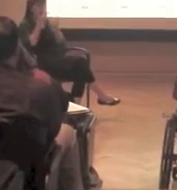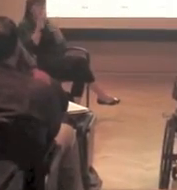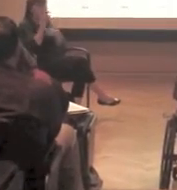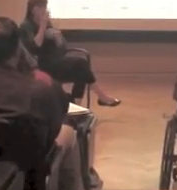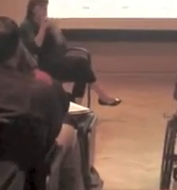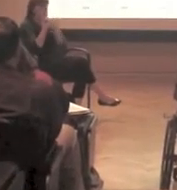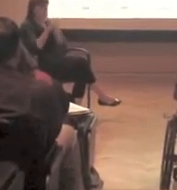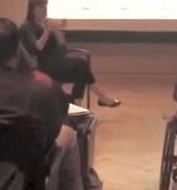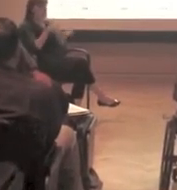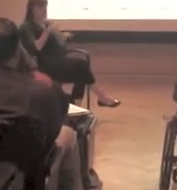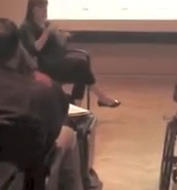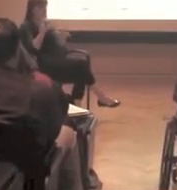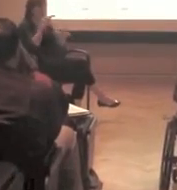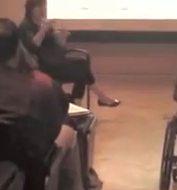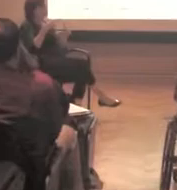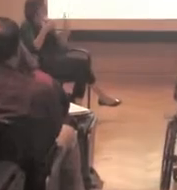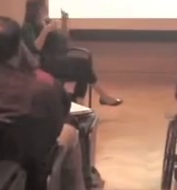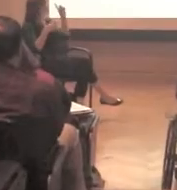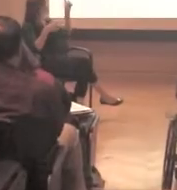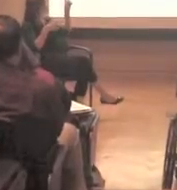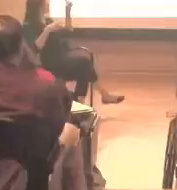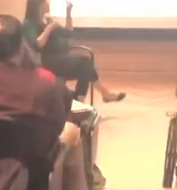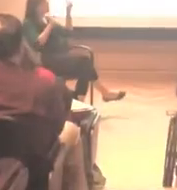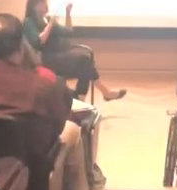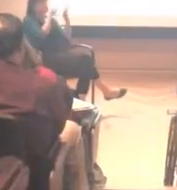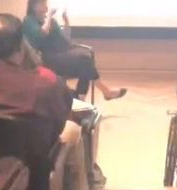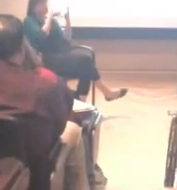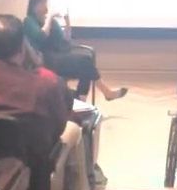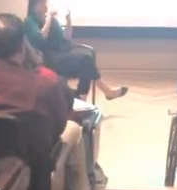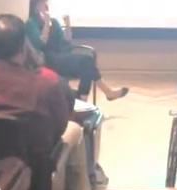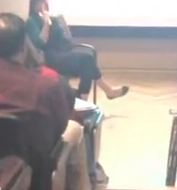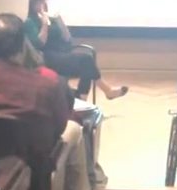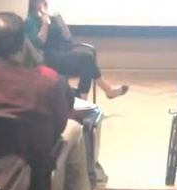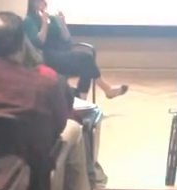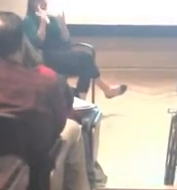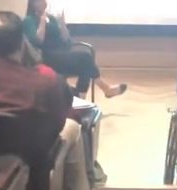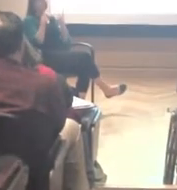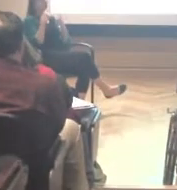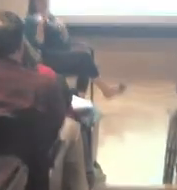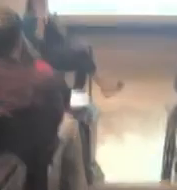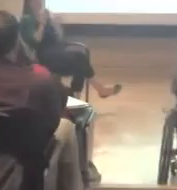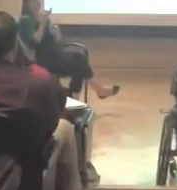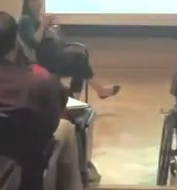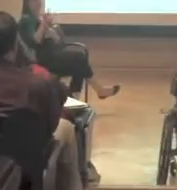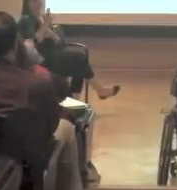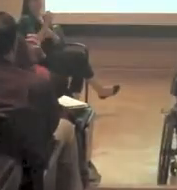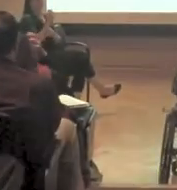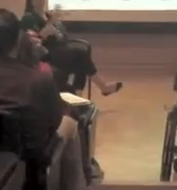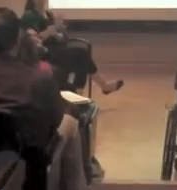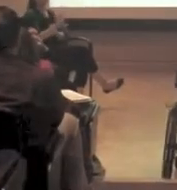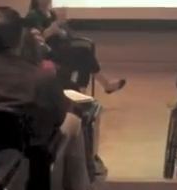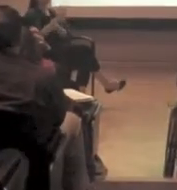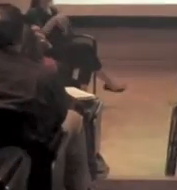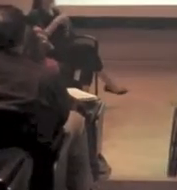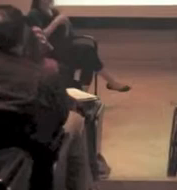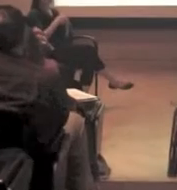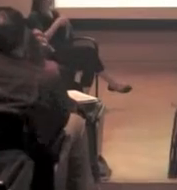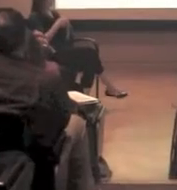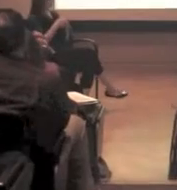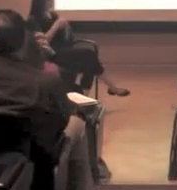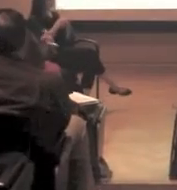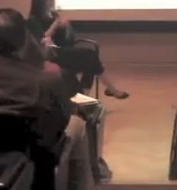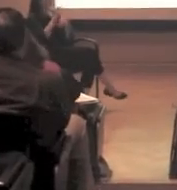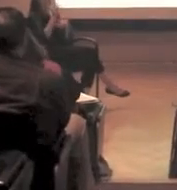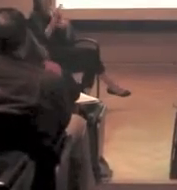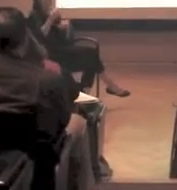ER. So this is the graph we've been waiting for since the 70s. Okay, so that's just